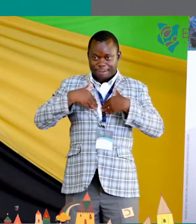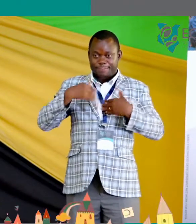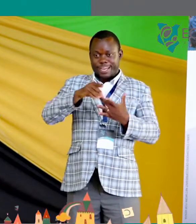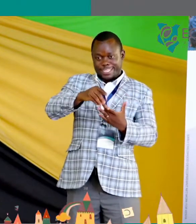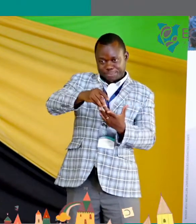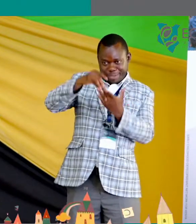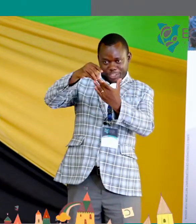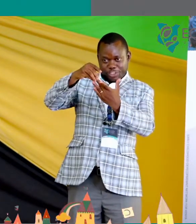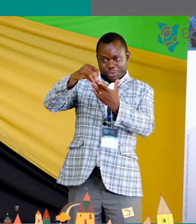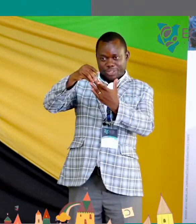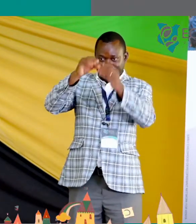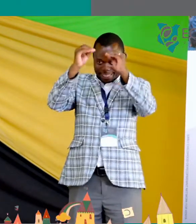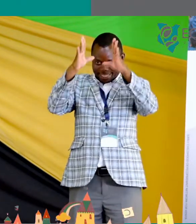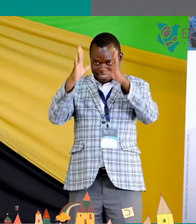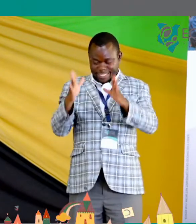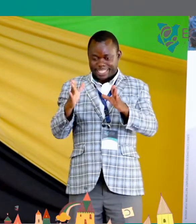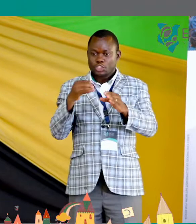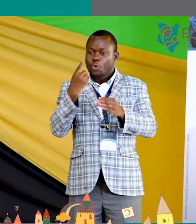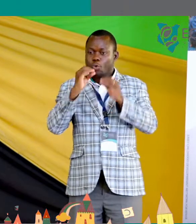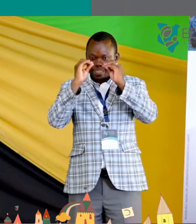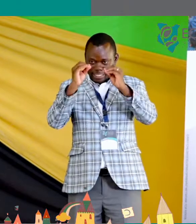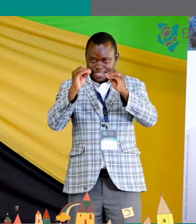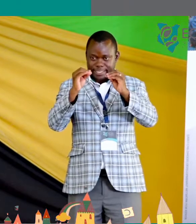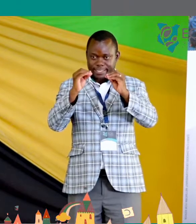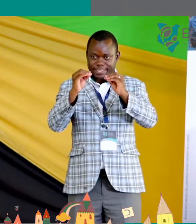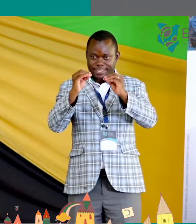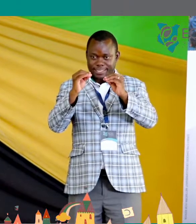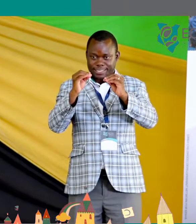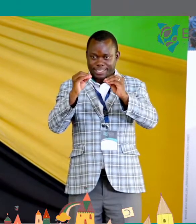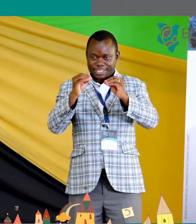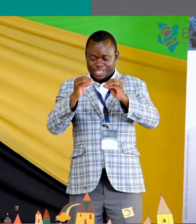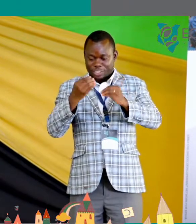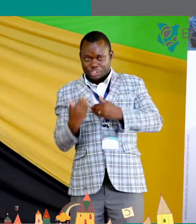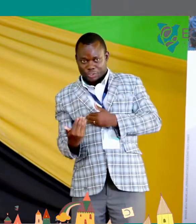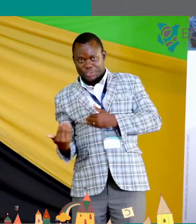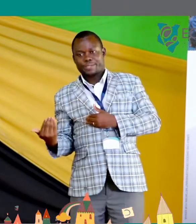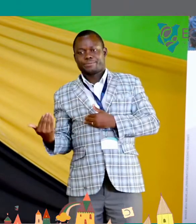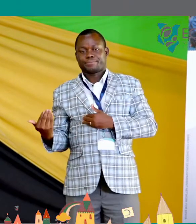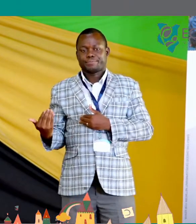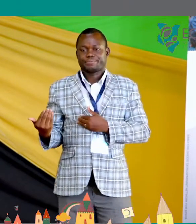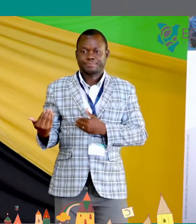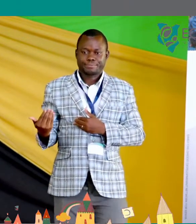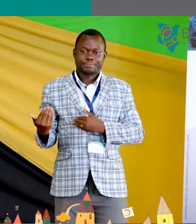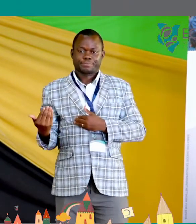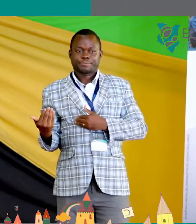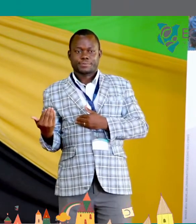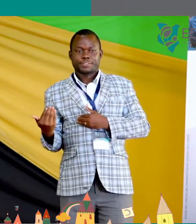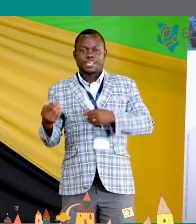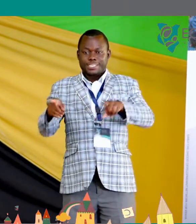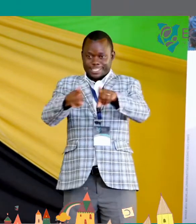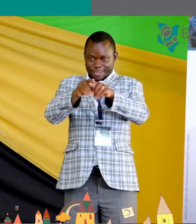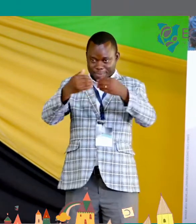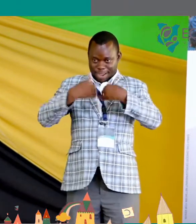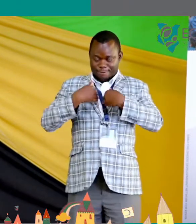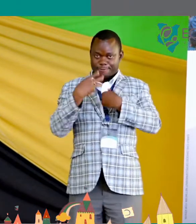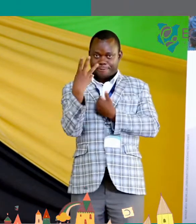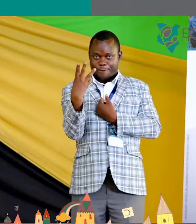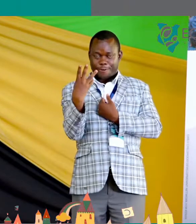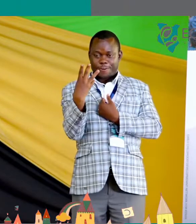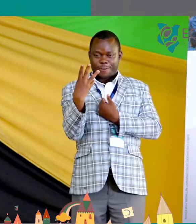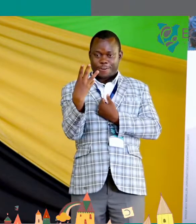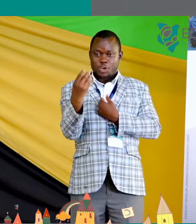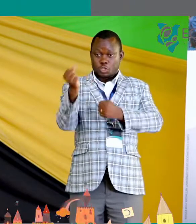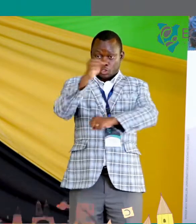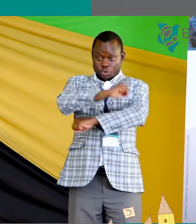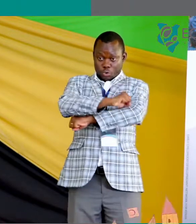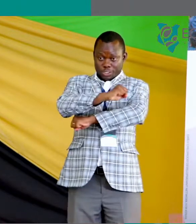special teachers who teach our PWD schools. We have 4